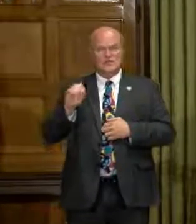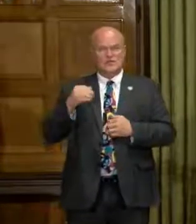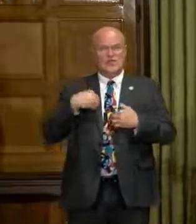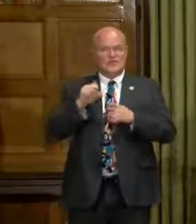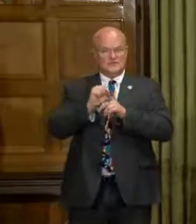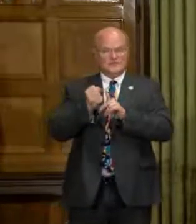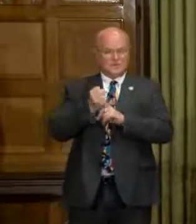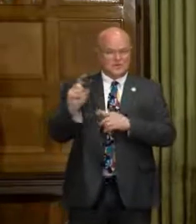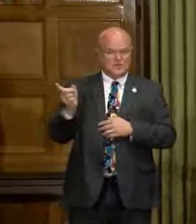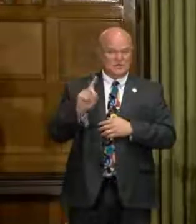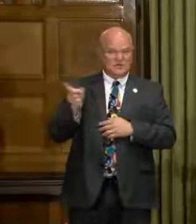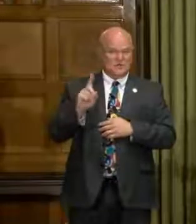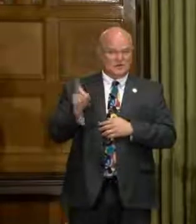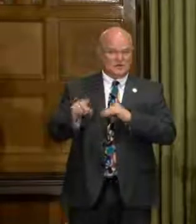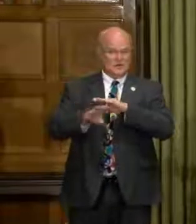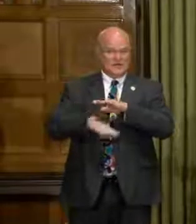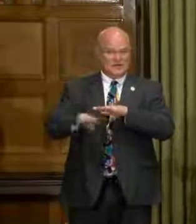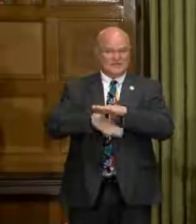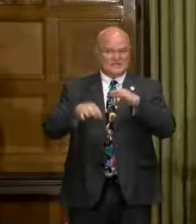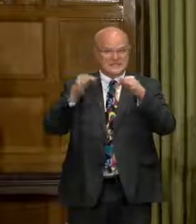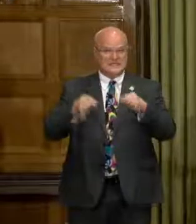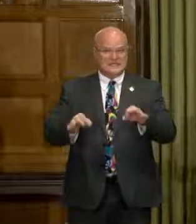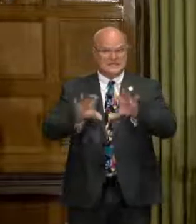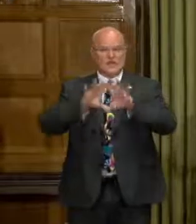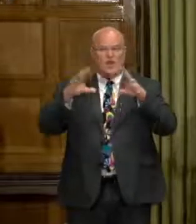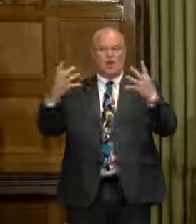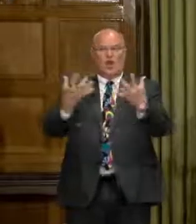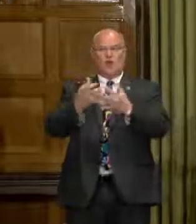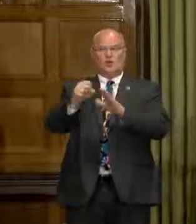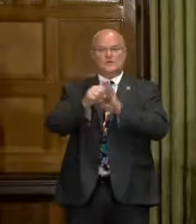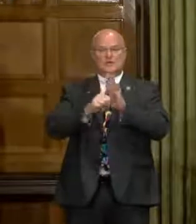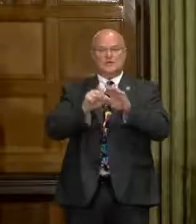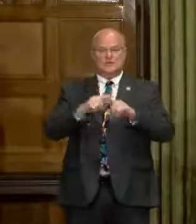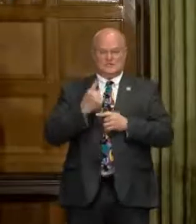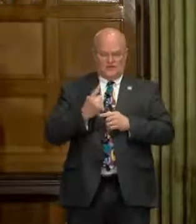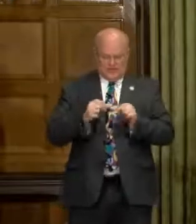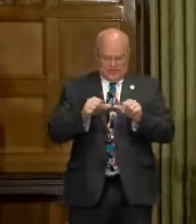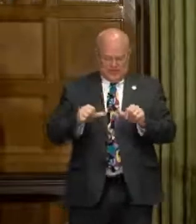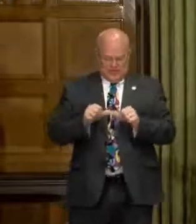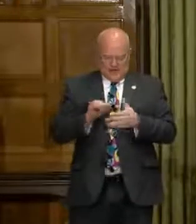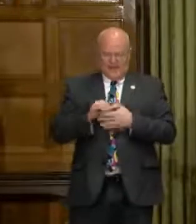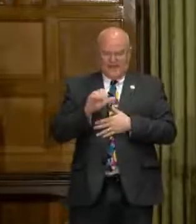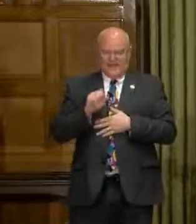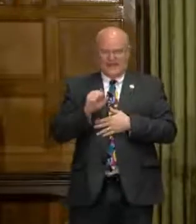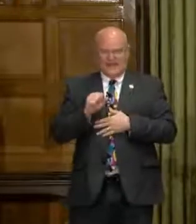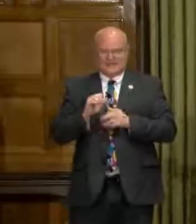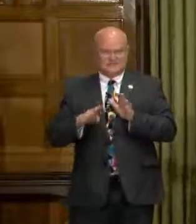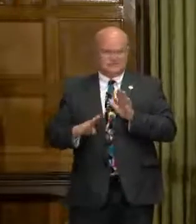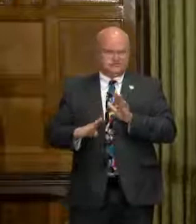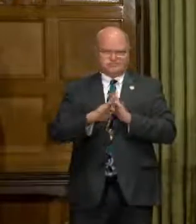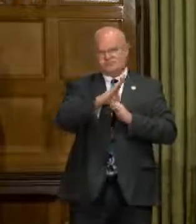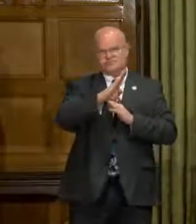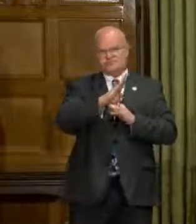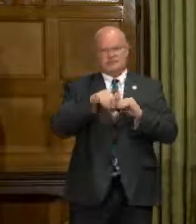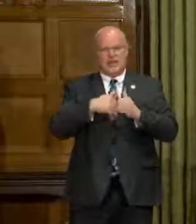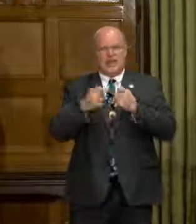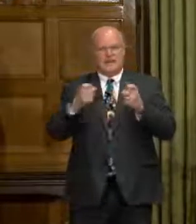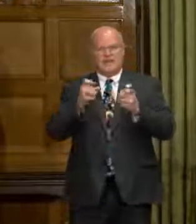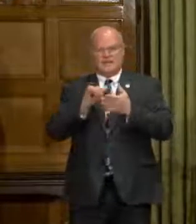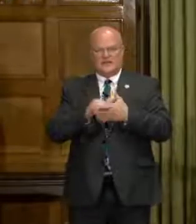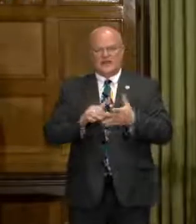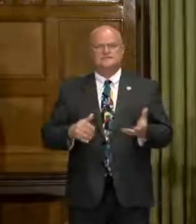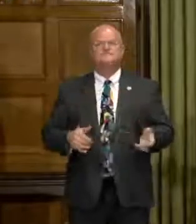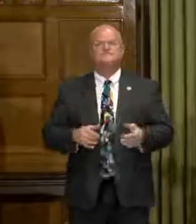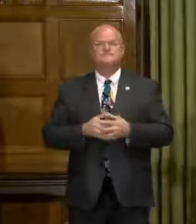have a situation where you're kind of basing the decision on the whole state, but you have one area where the cases are still going up, how are you going to